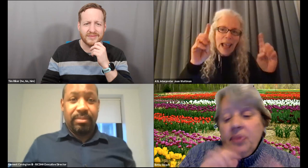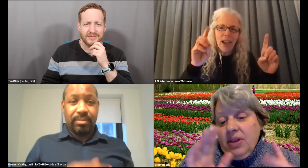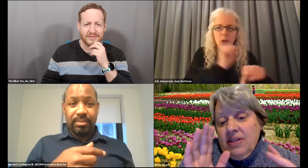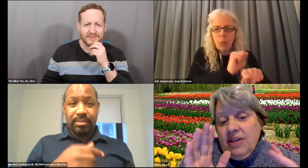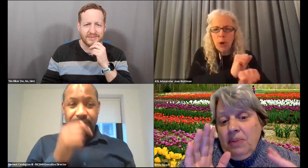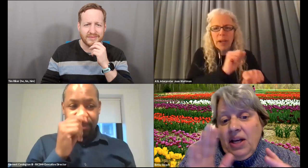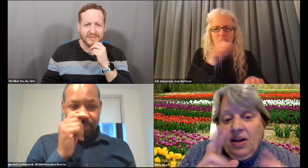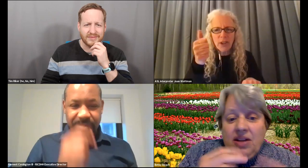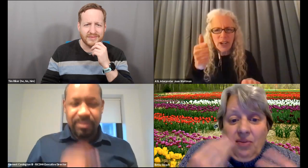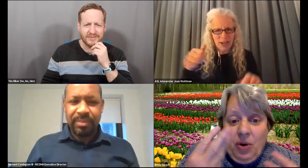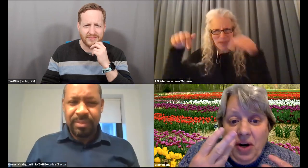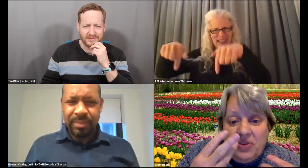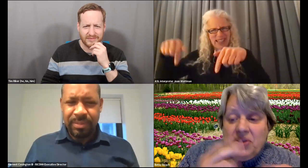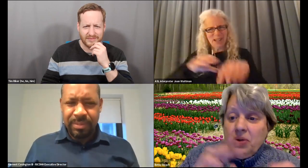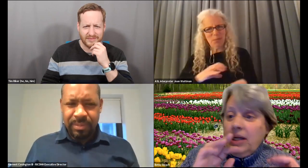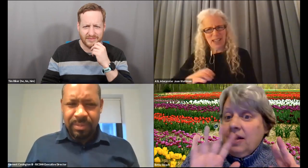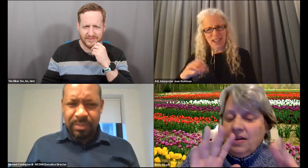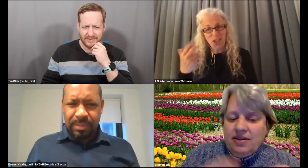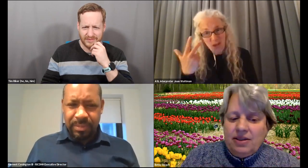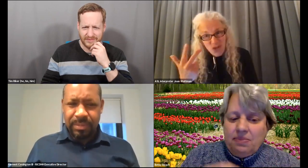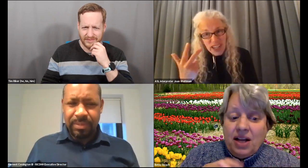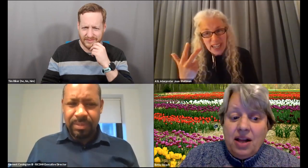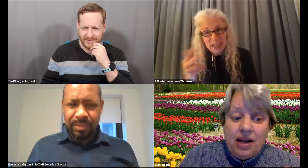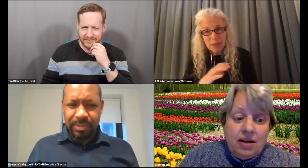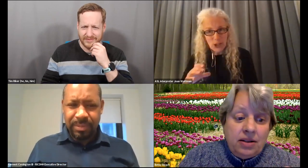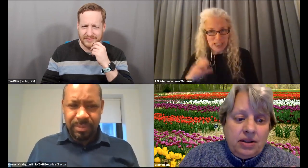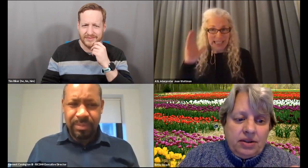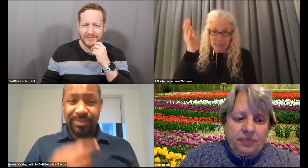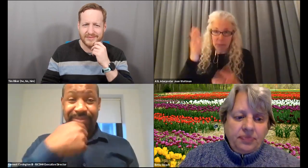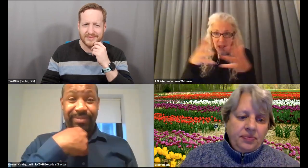This committee, it requires three. That seems like a lot.